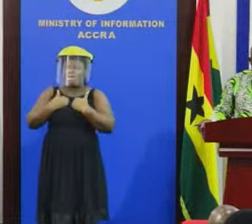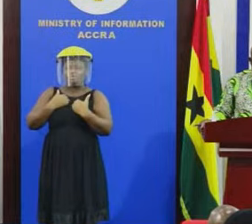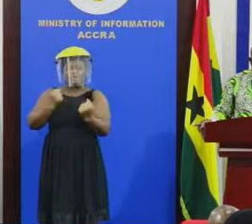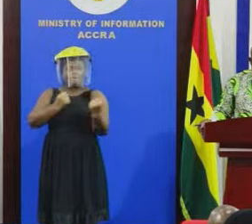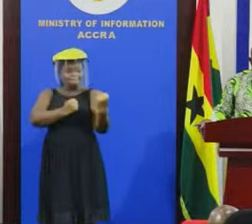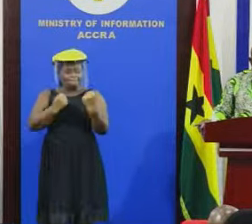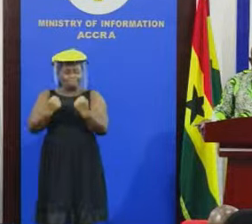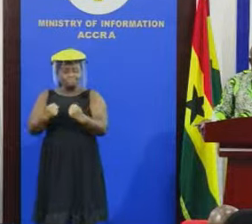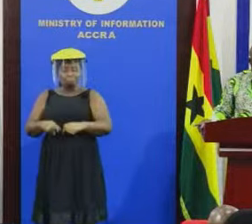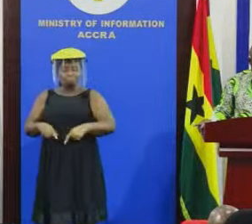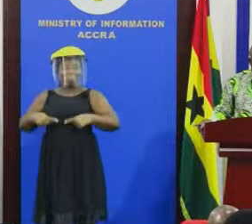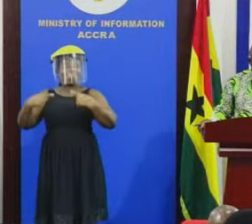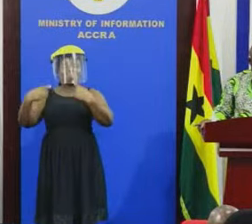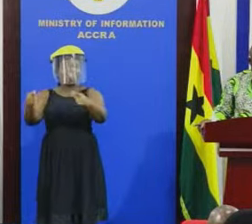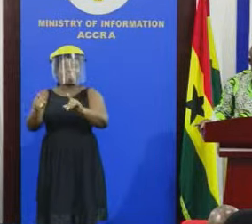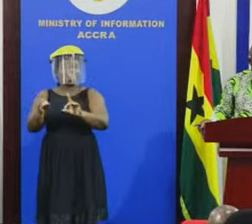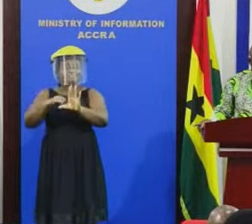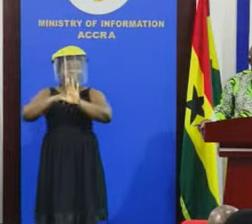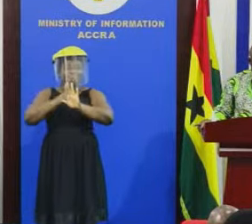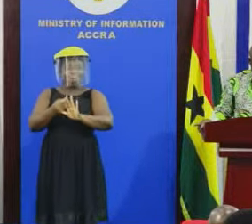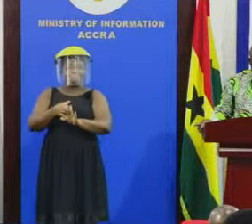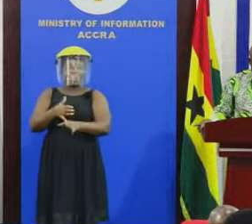go ahead and implement those